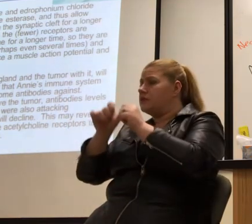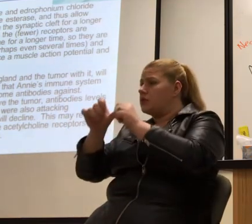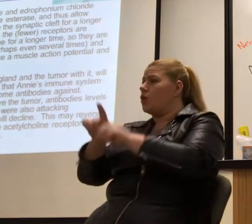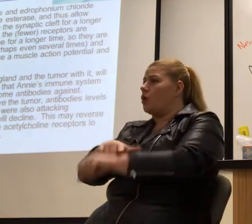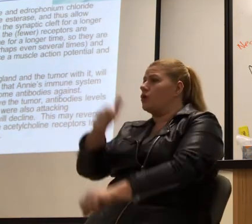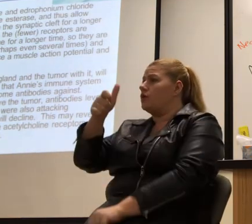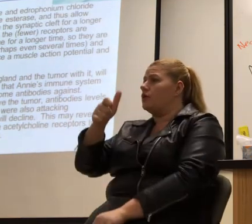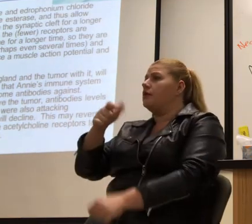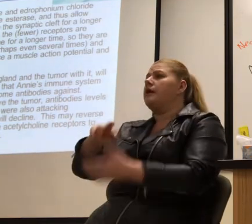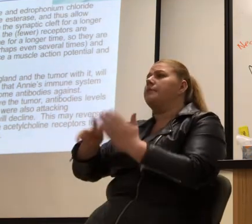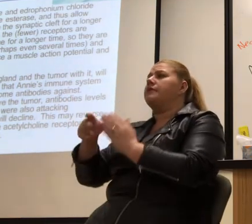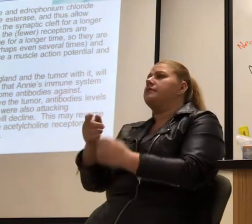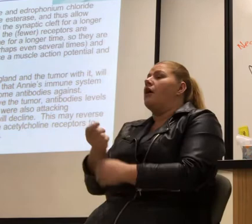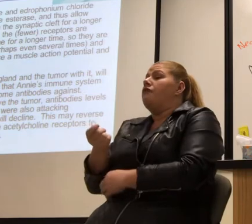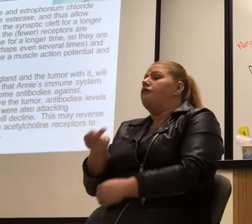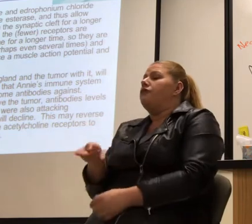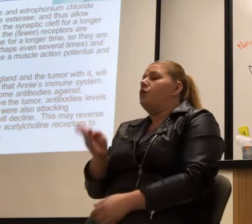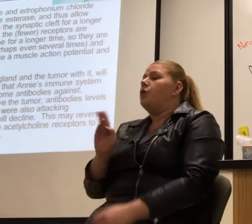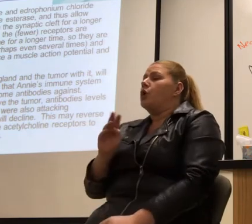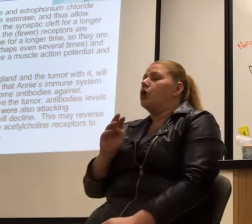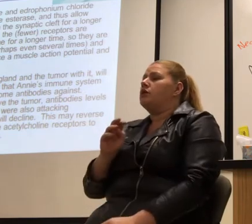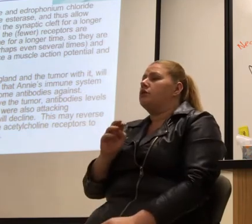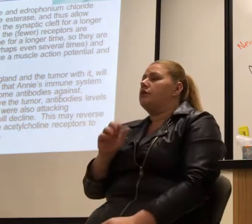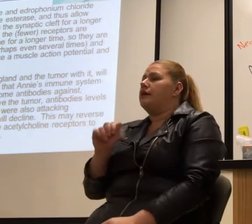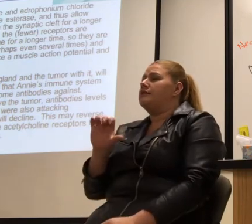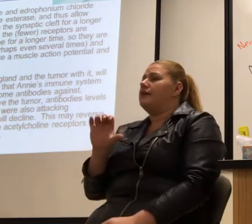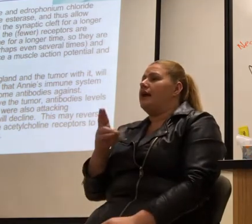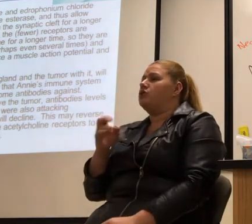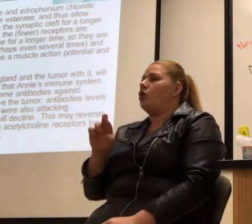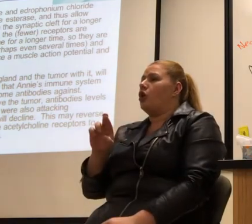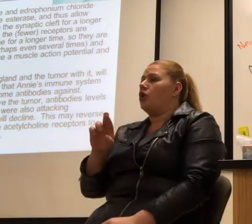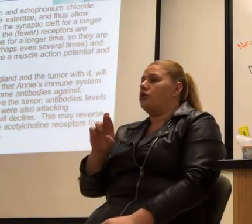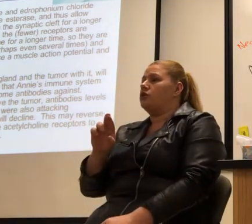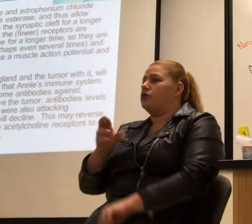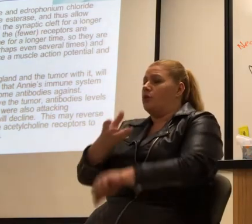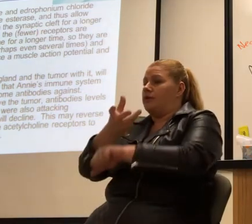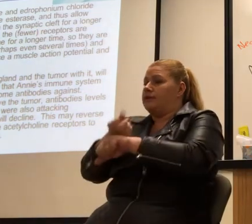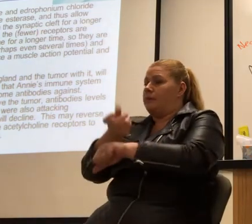ACHR receptors to work better, and that can help the patient.